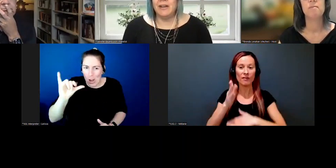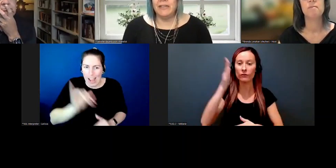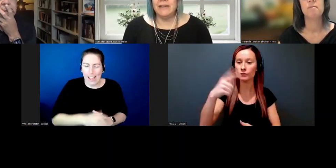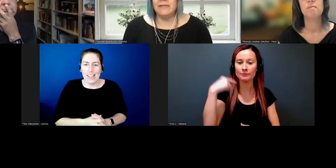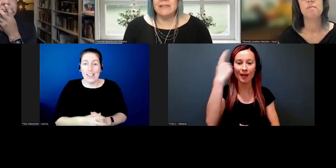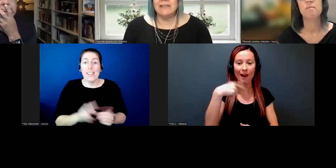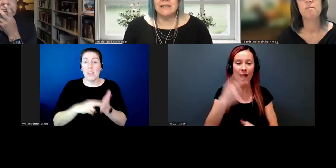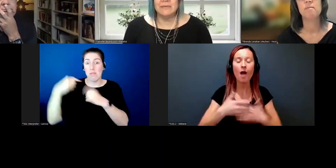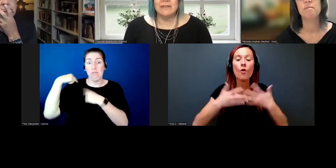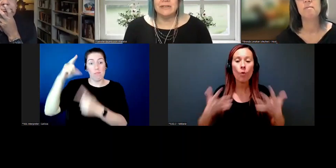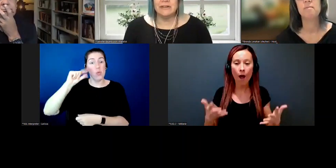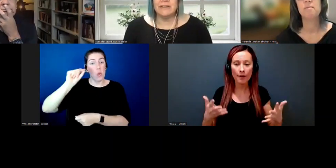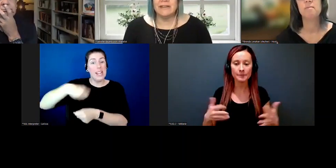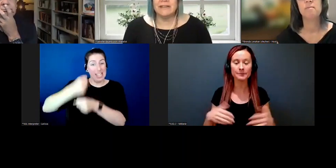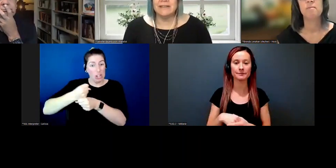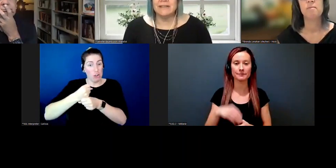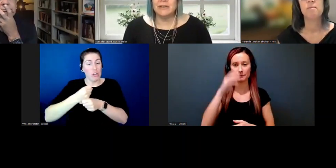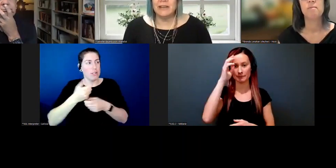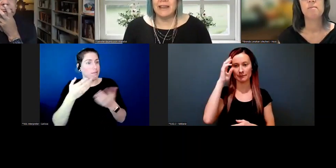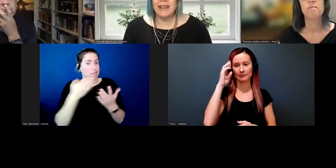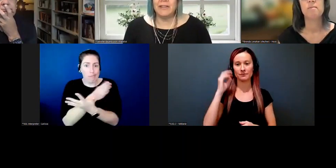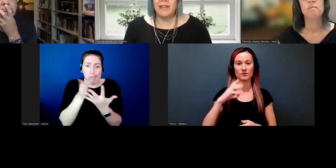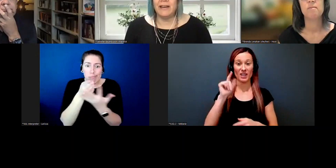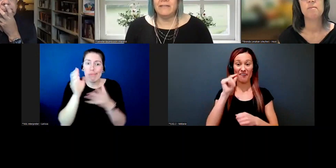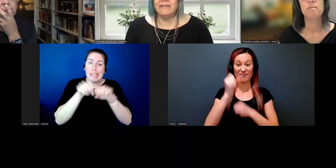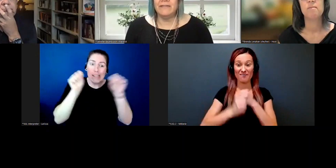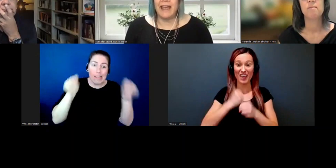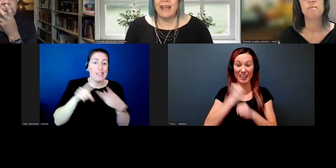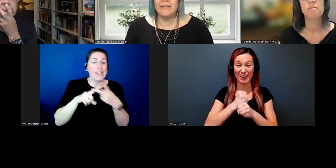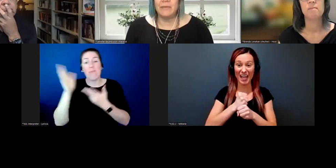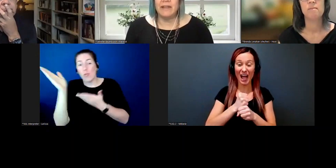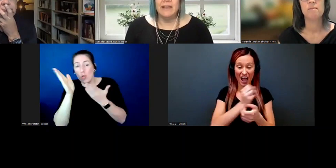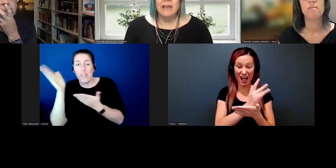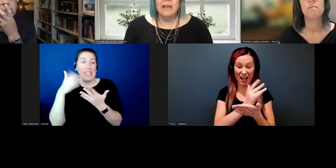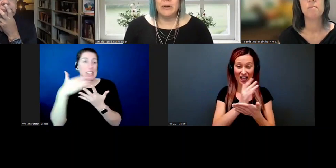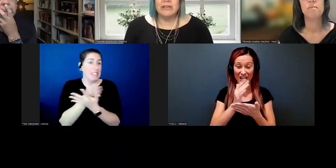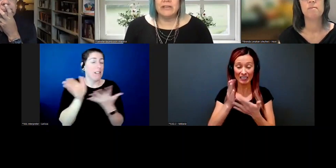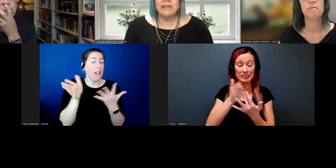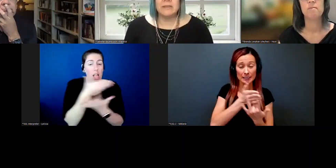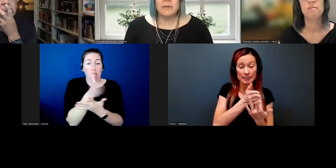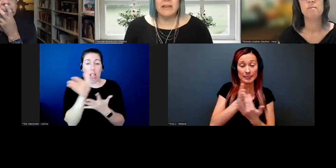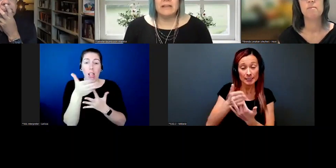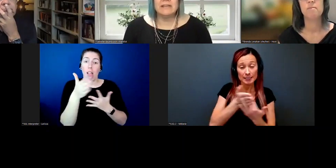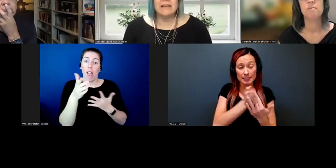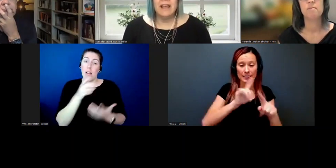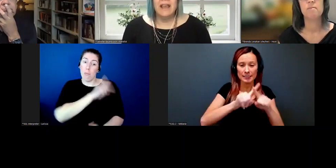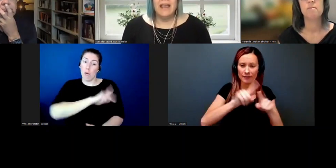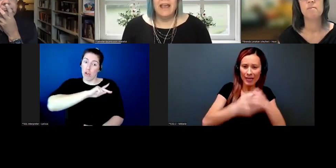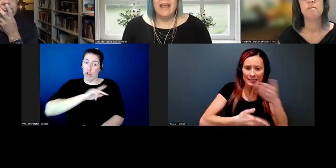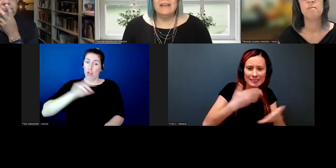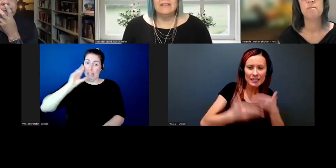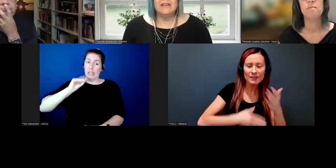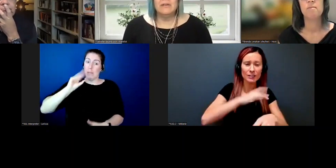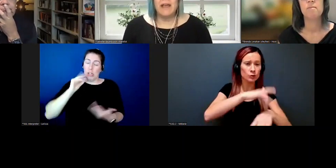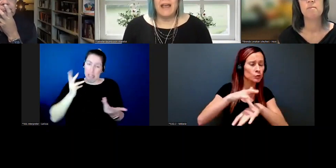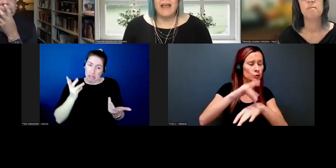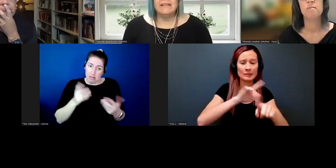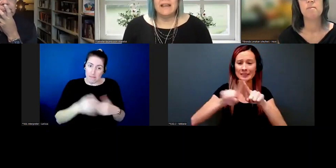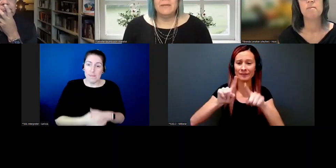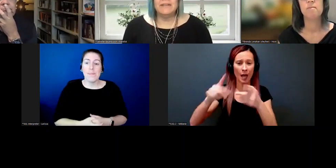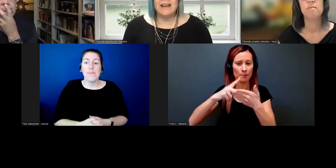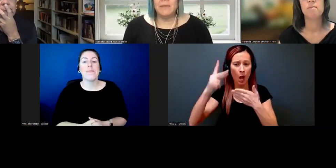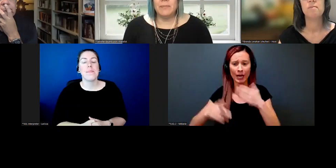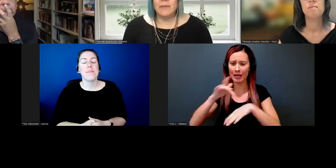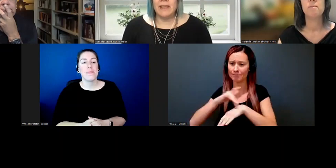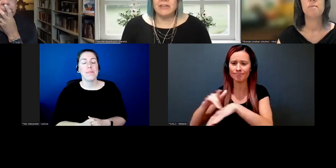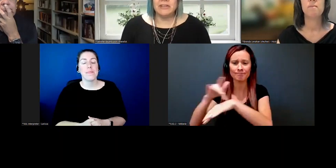navigating all the different systems and services, and certainly have a lot of that from a personal experience. And so as I